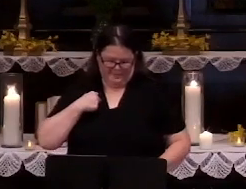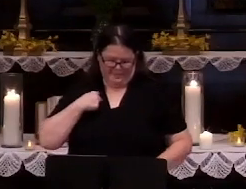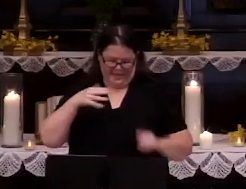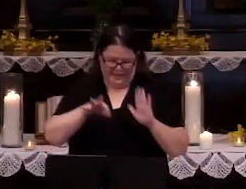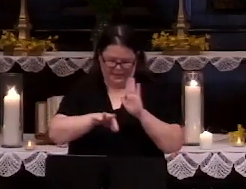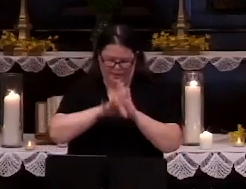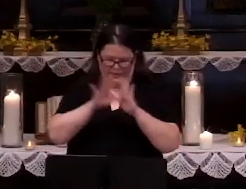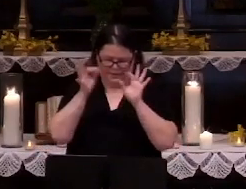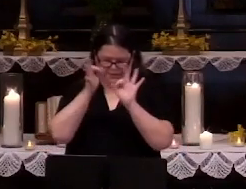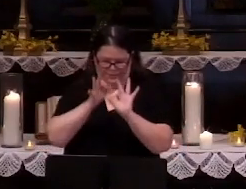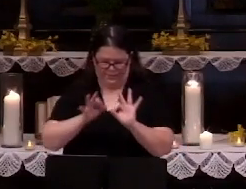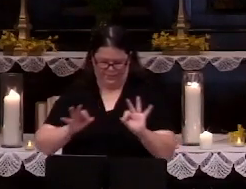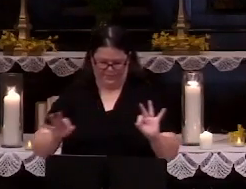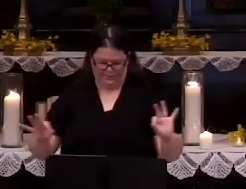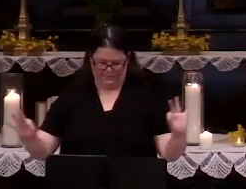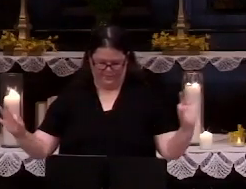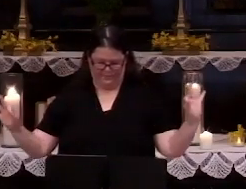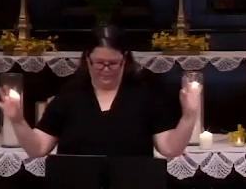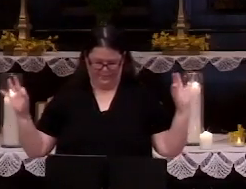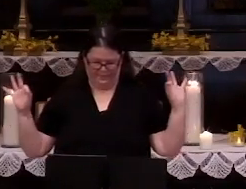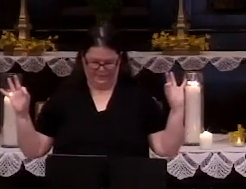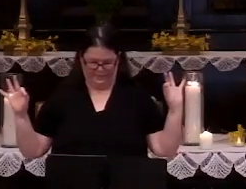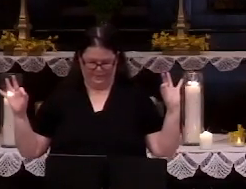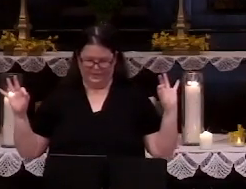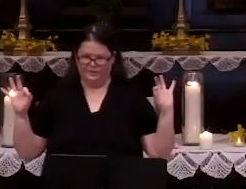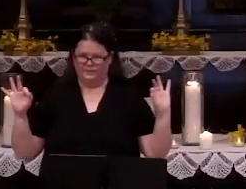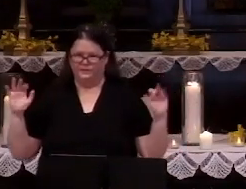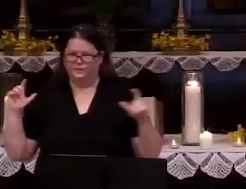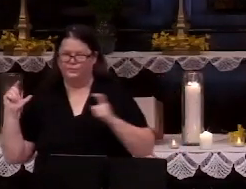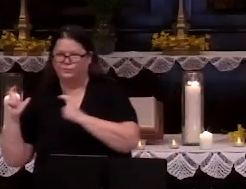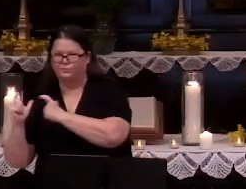freedom, running around trying